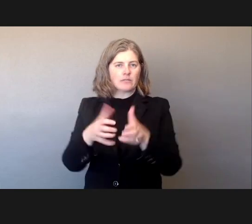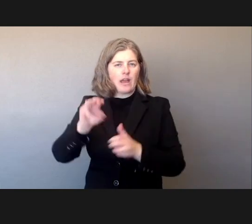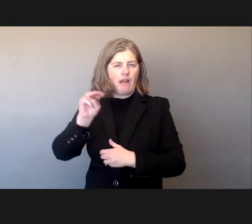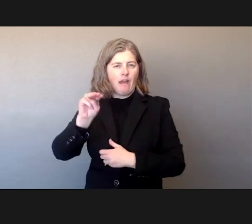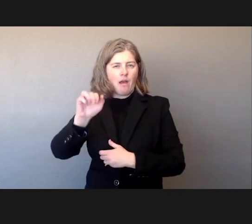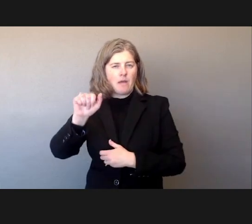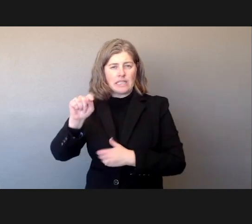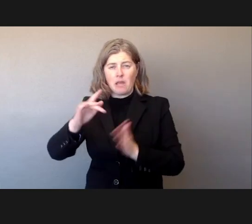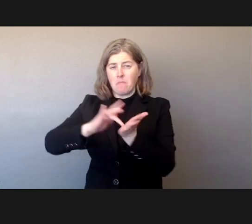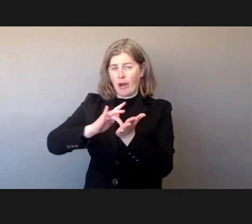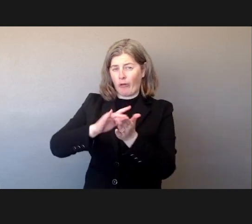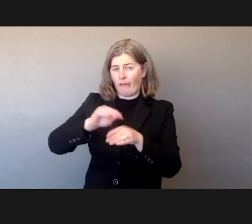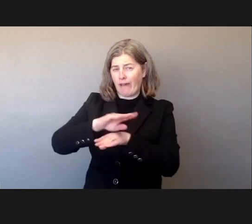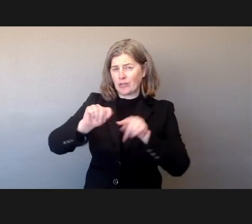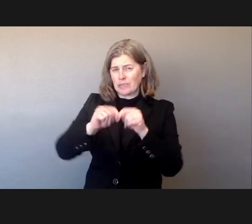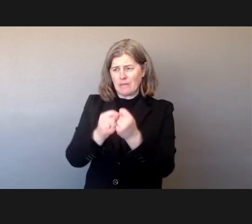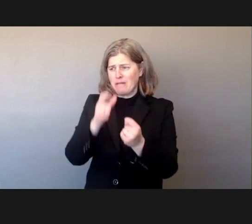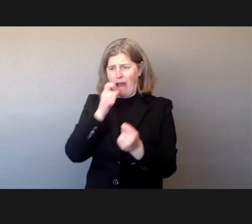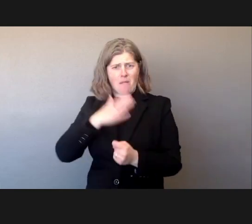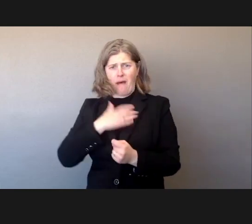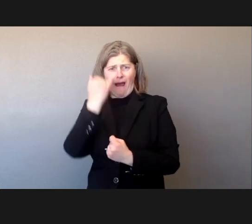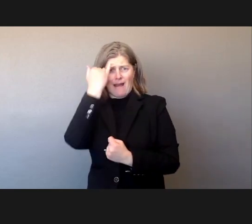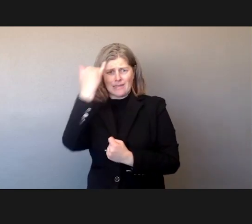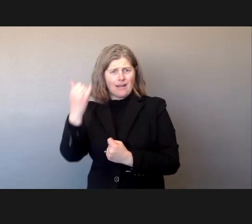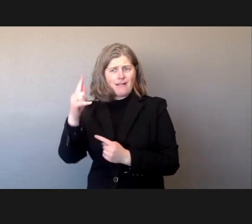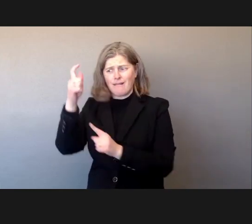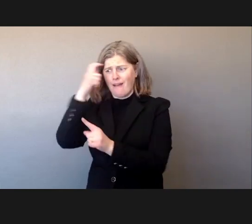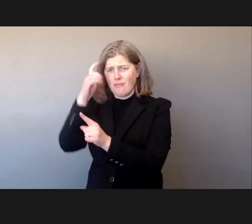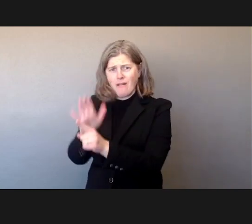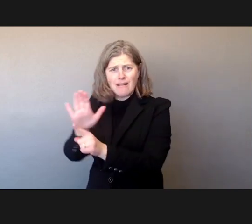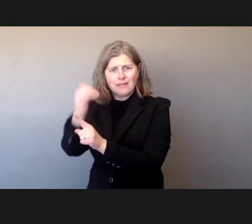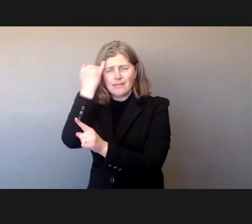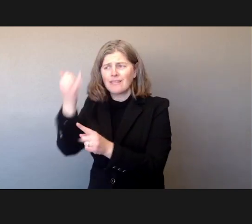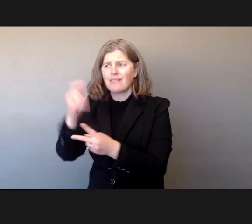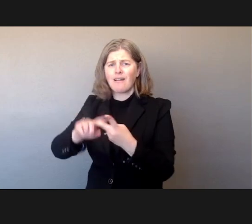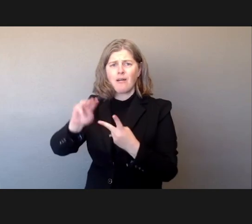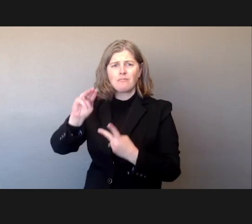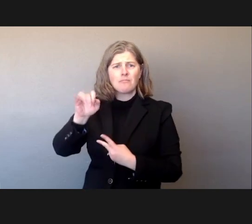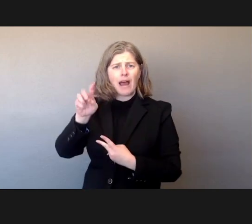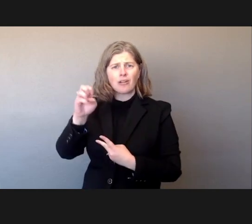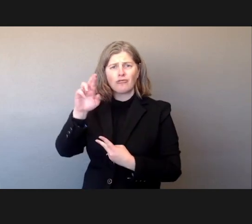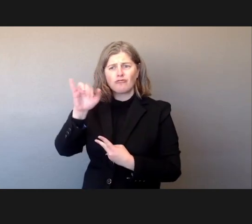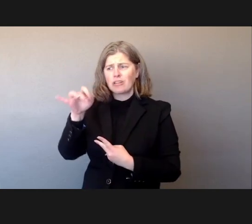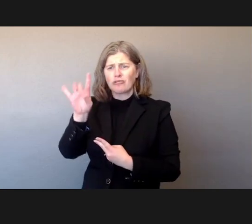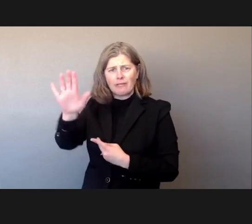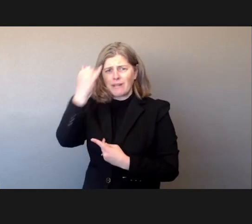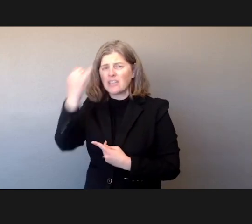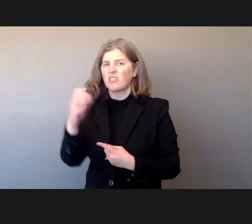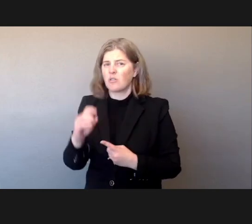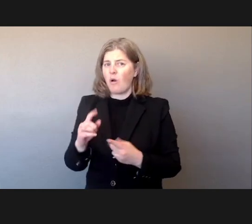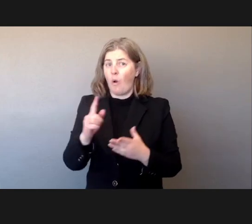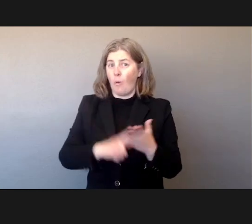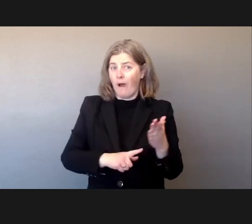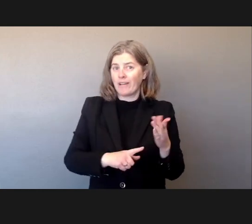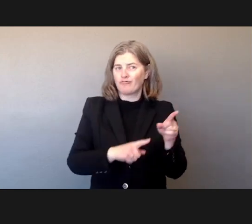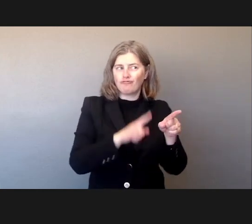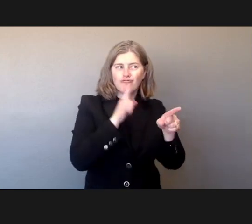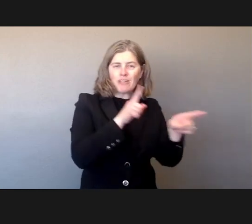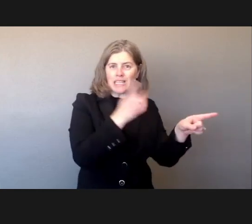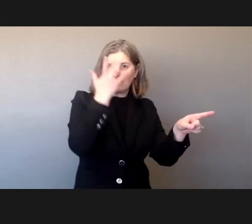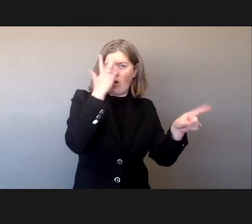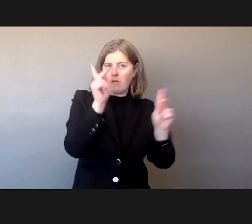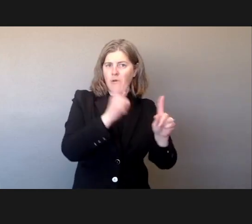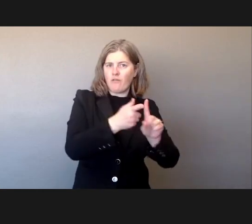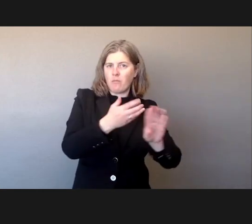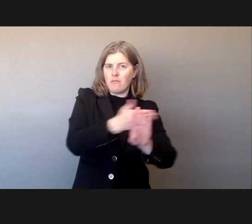my idea, it wasn't the governor's idea, wasn't Mike Richards' idea. It was what really smart people in 2018 and